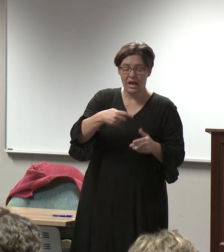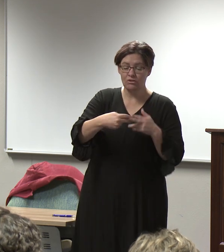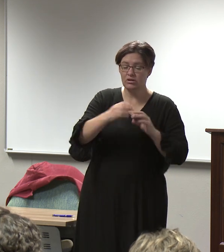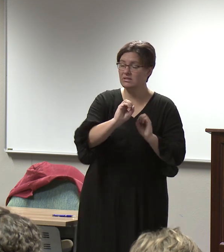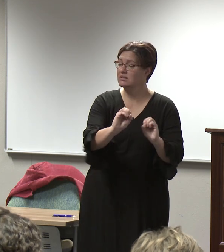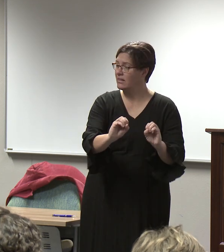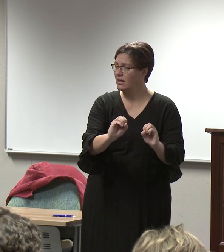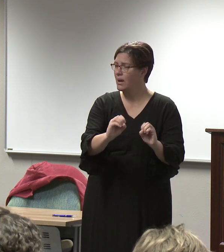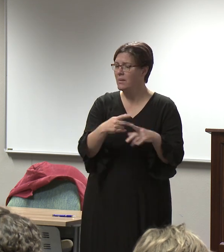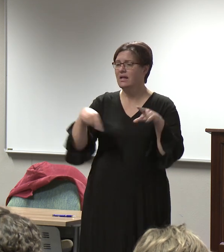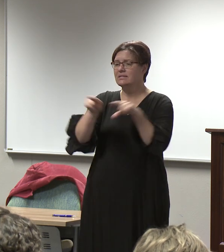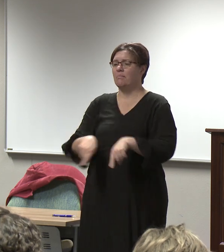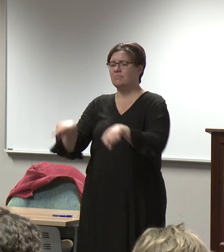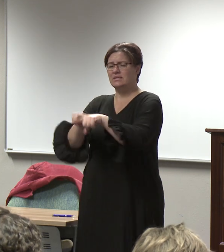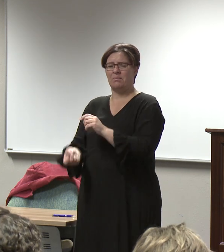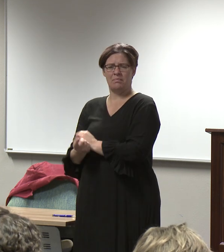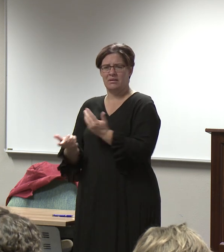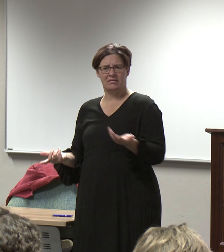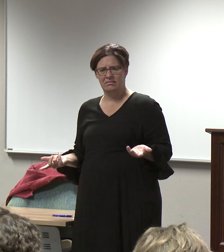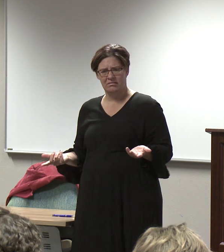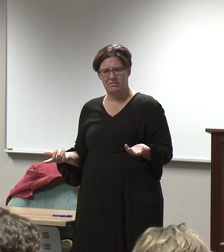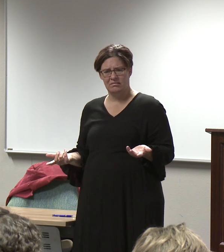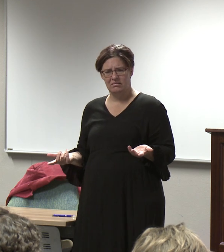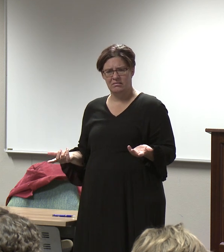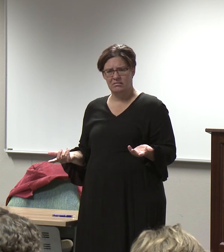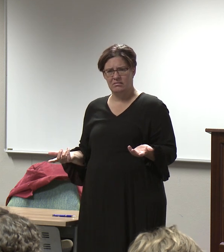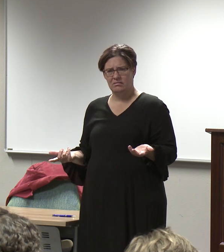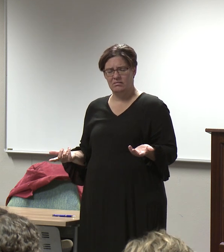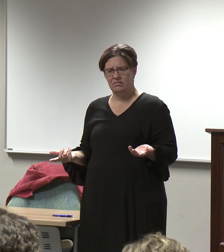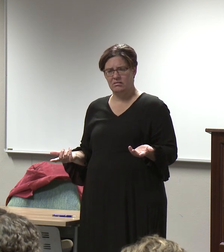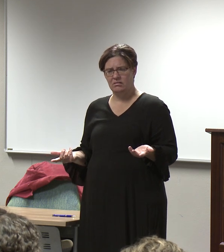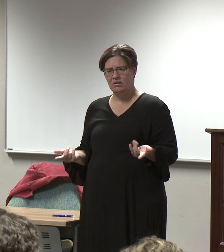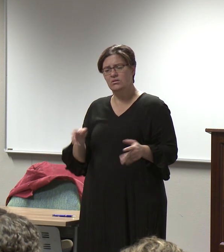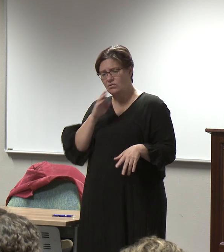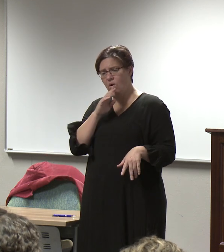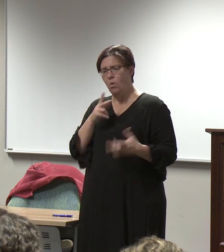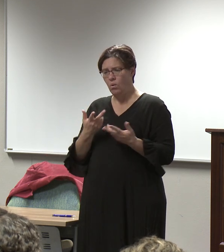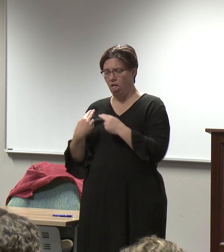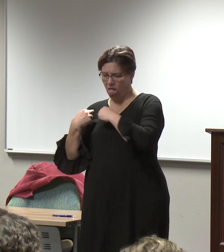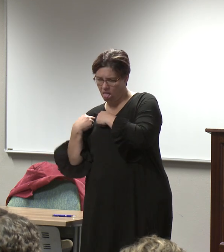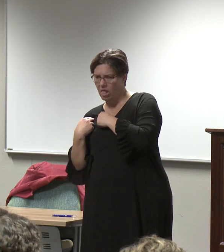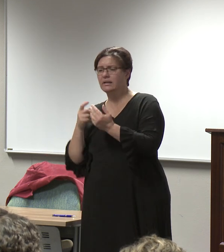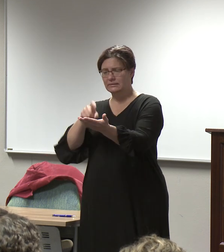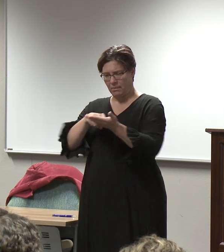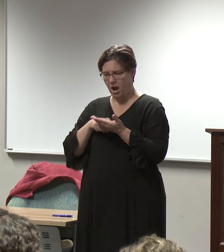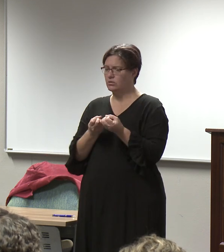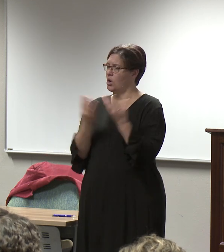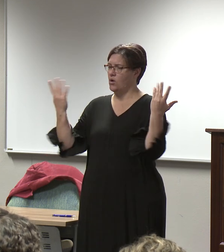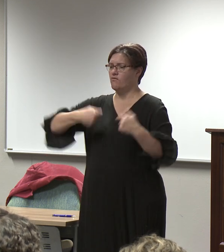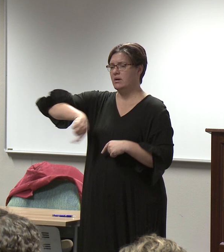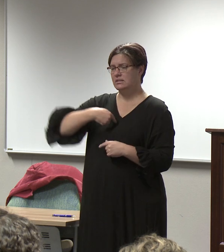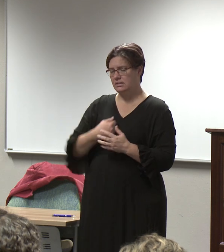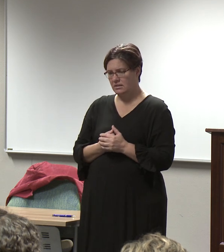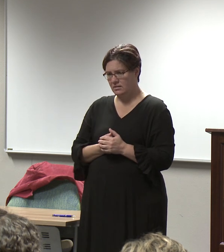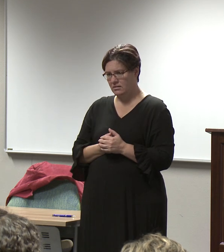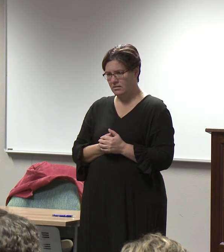of the same. It's more of the same. So it's very demanding on us, right? And